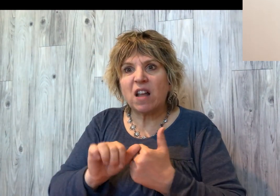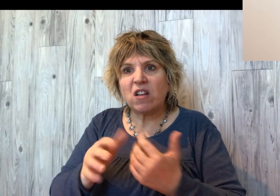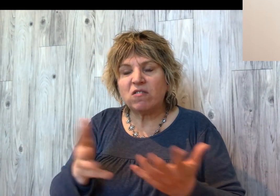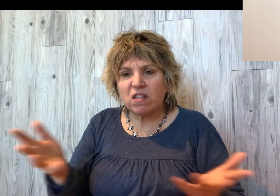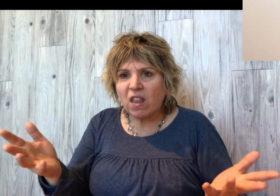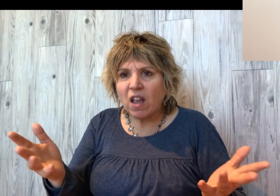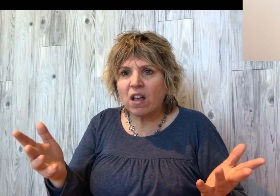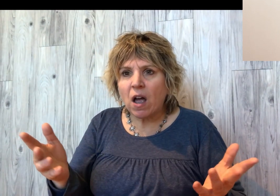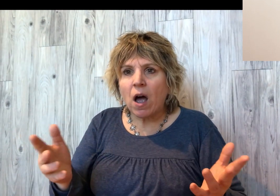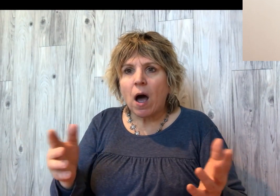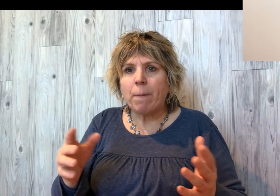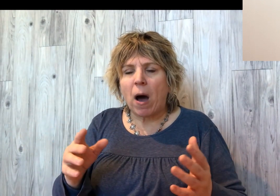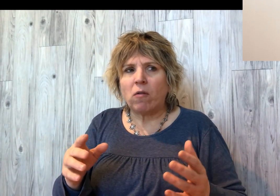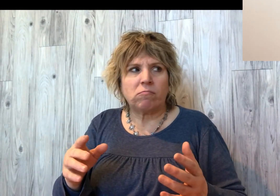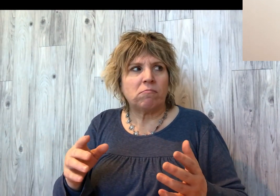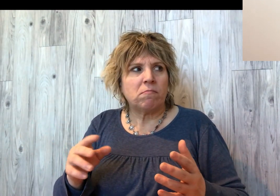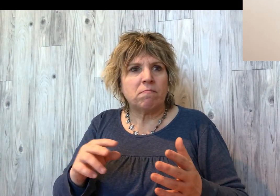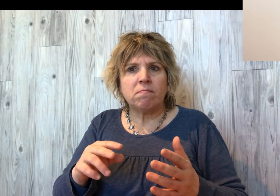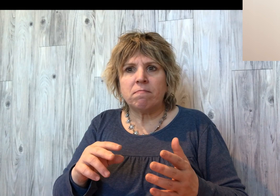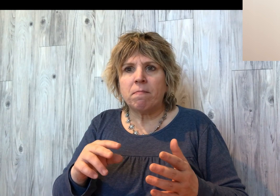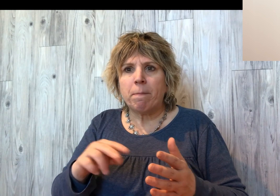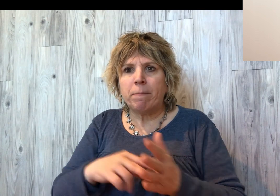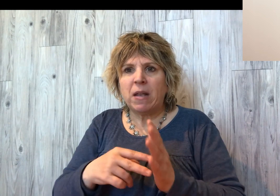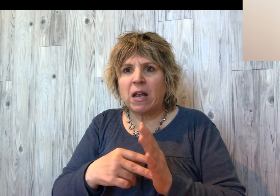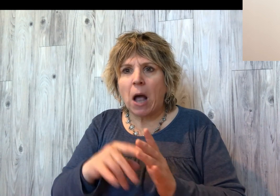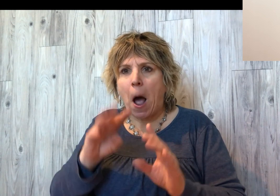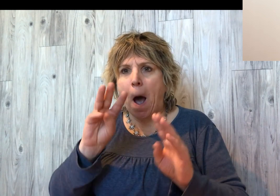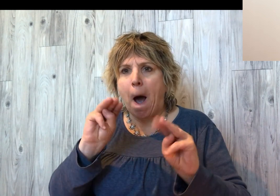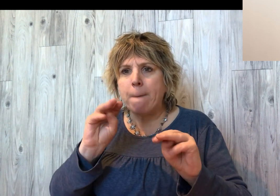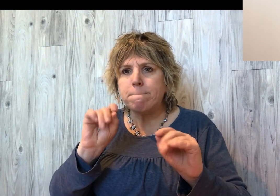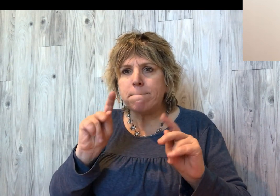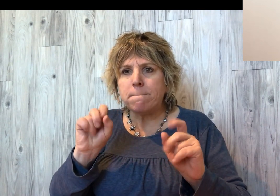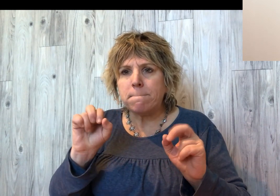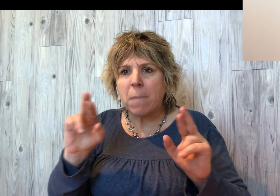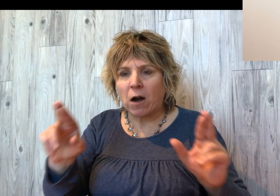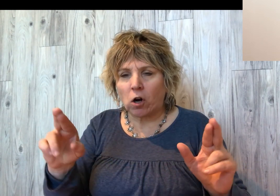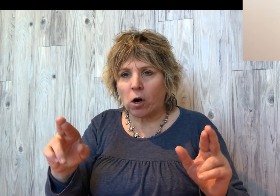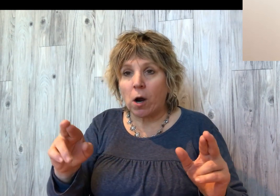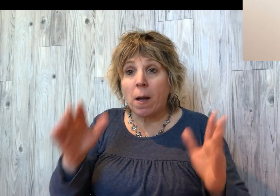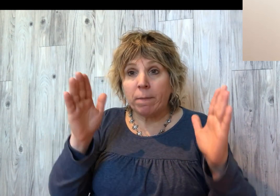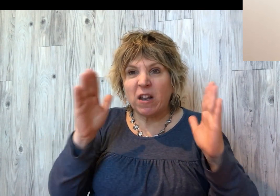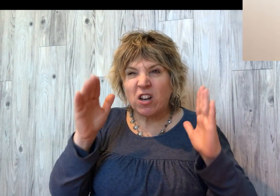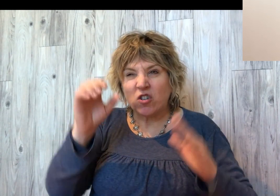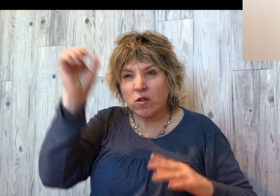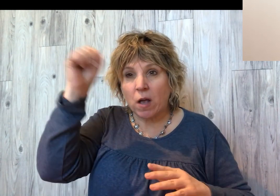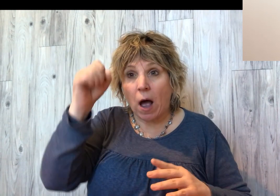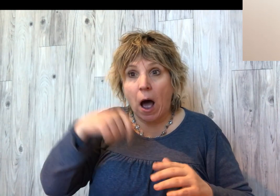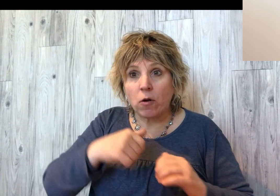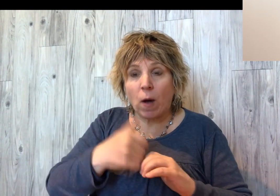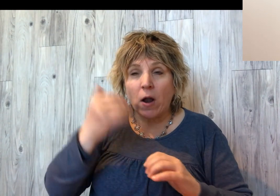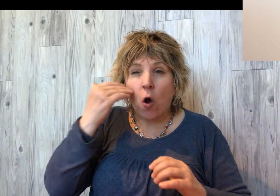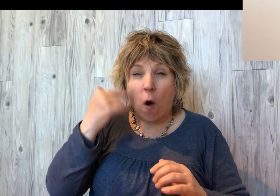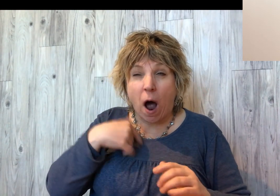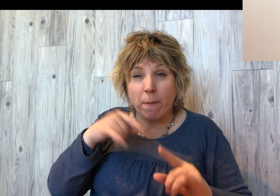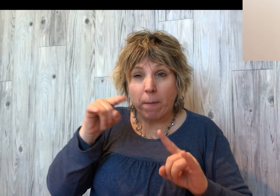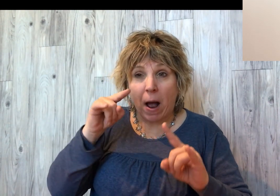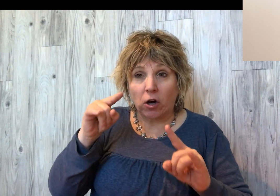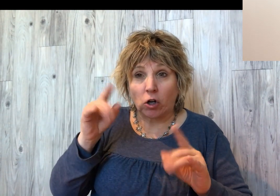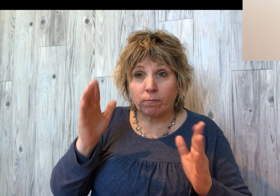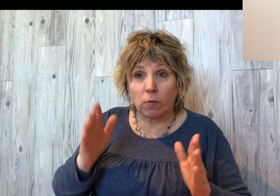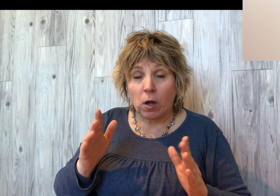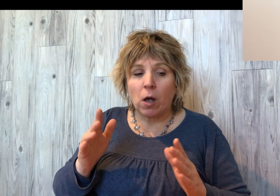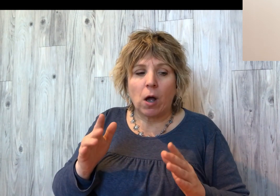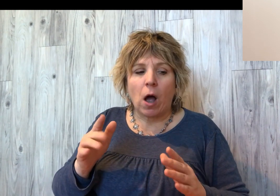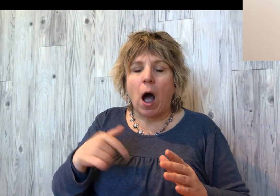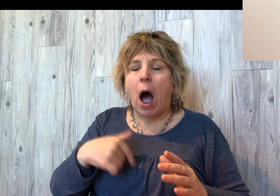dangerous thing about being a mocker. Now watch what Solomon says. You're like, well, how do I know I'm a mocker